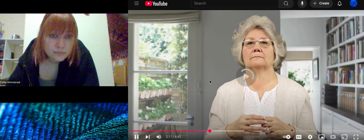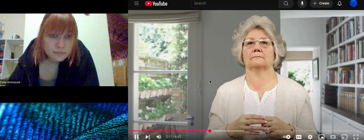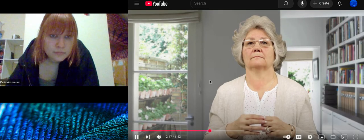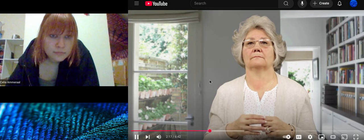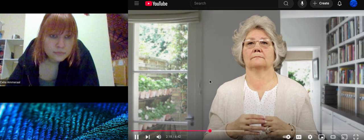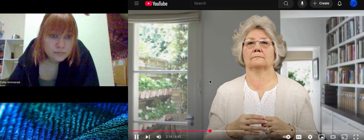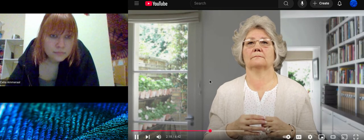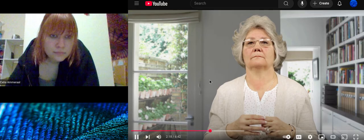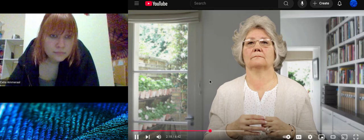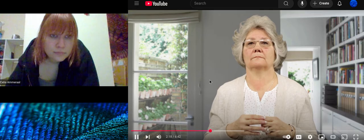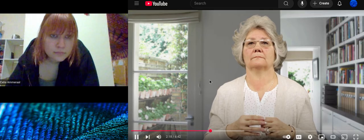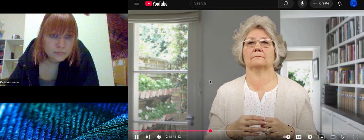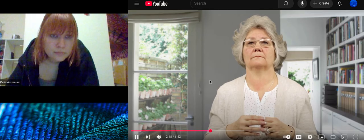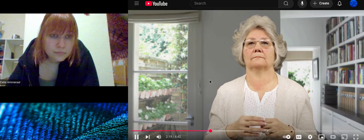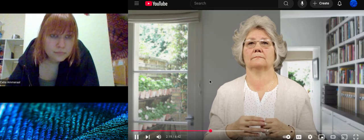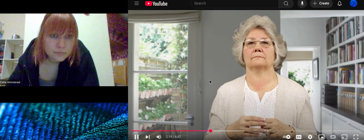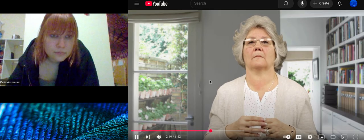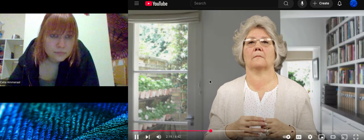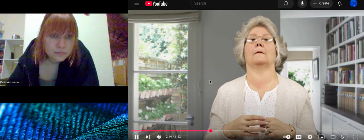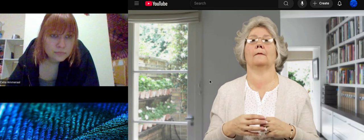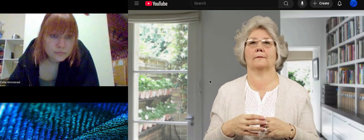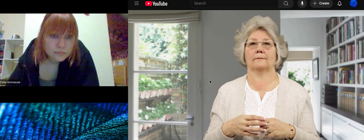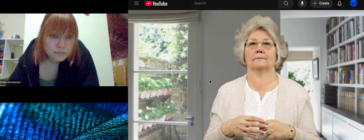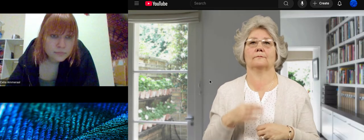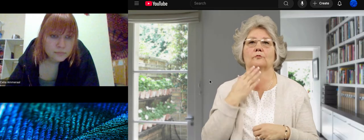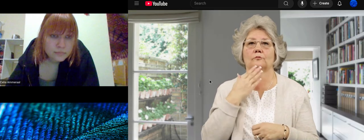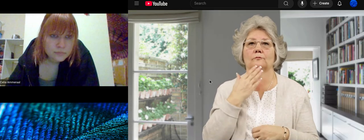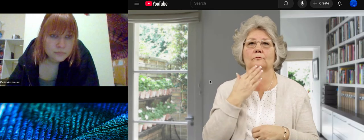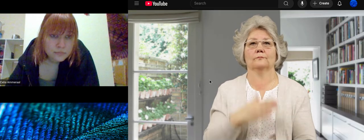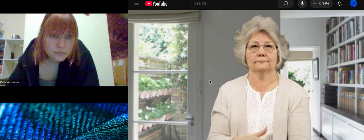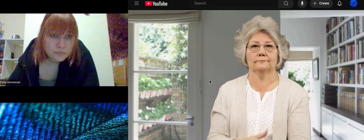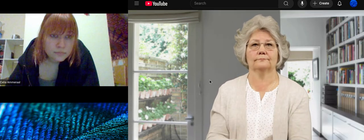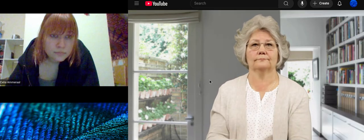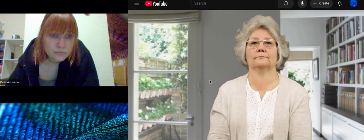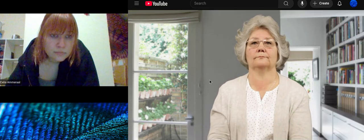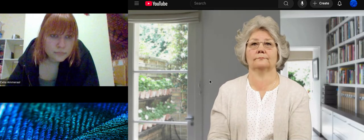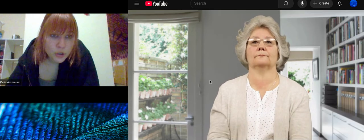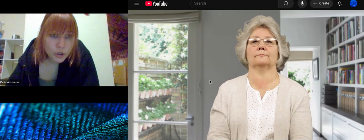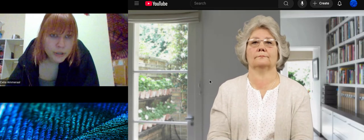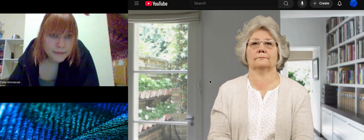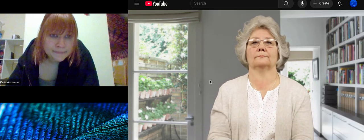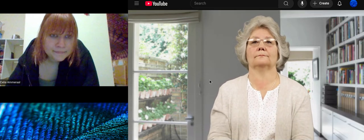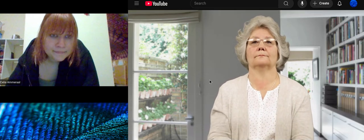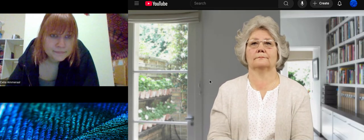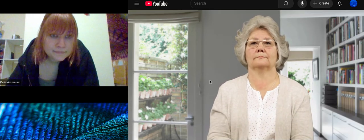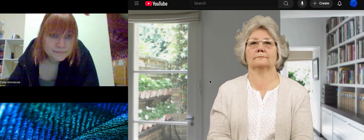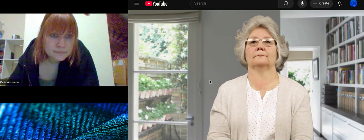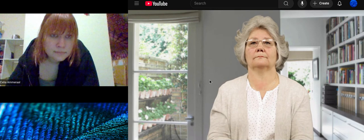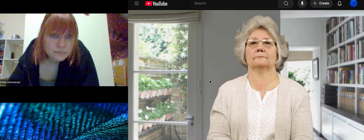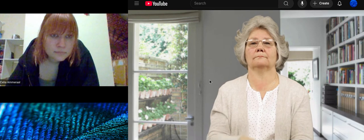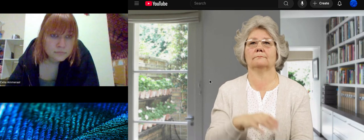the results of your A1C blood work. The most recent